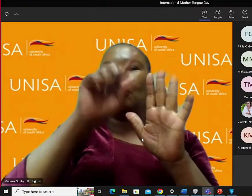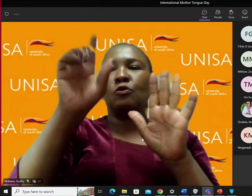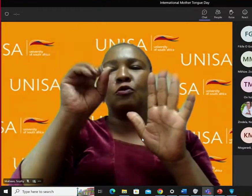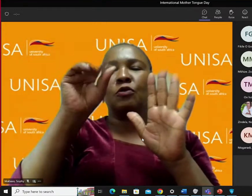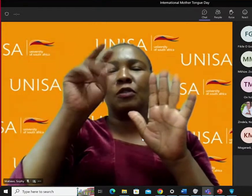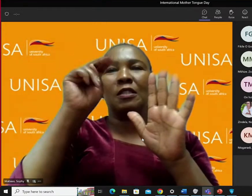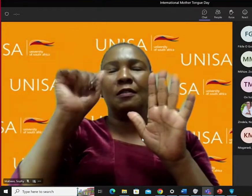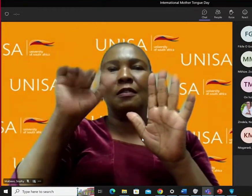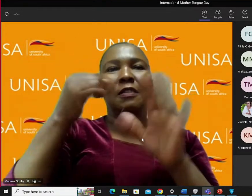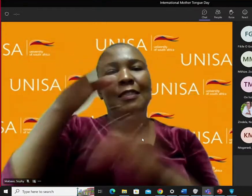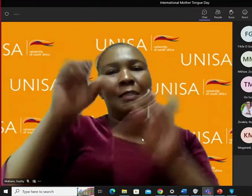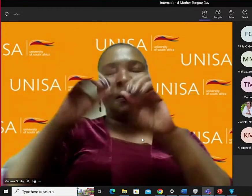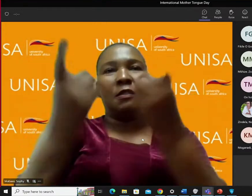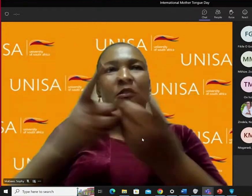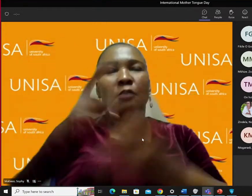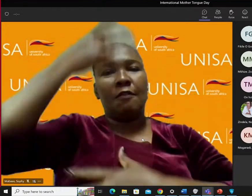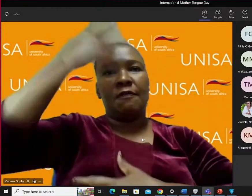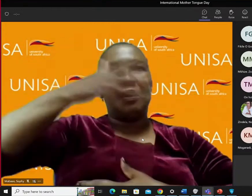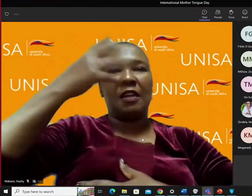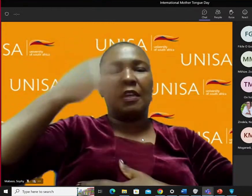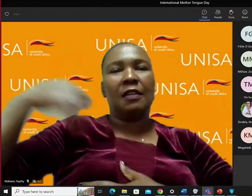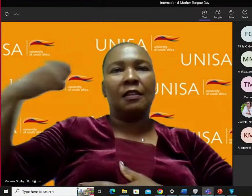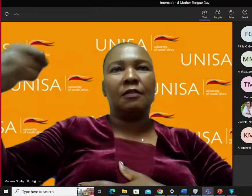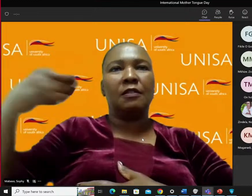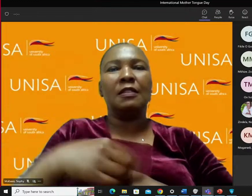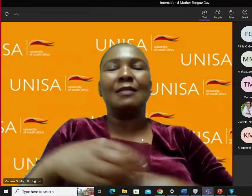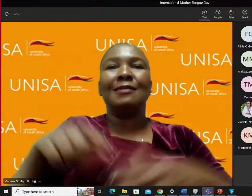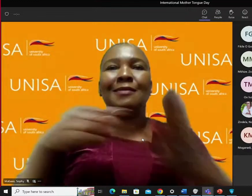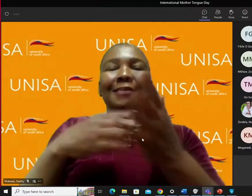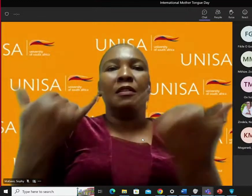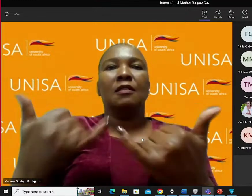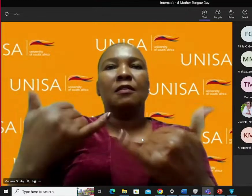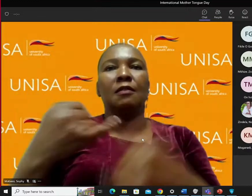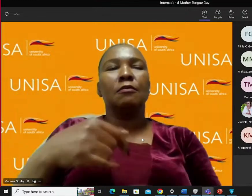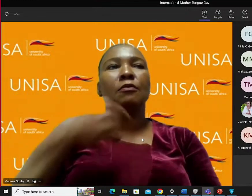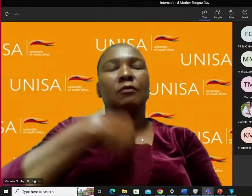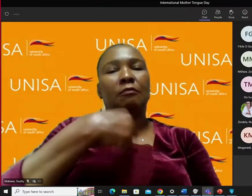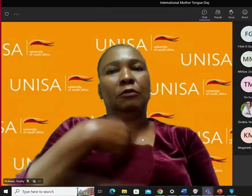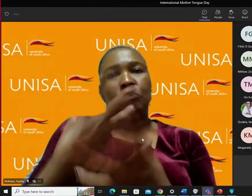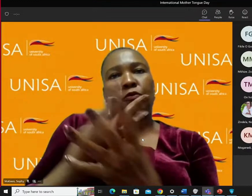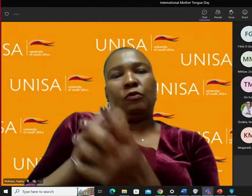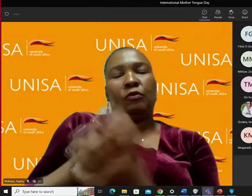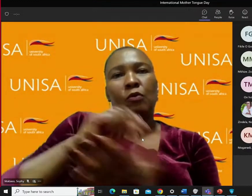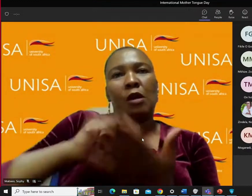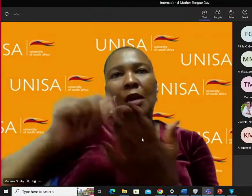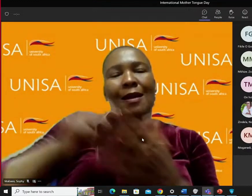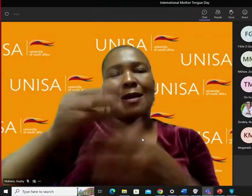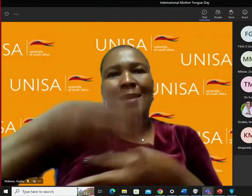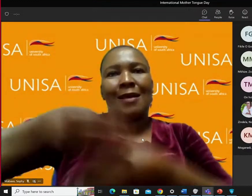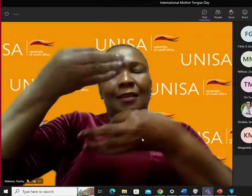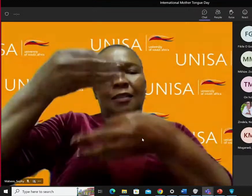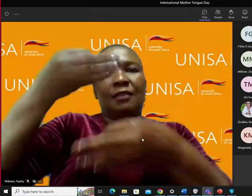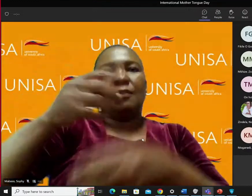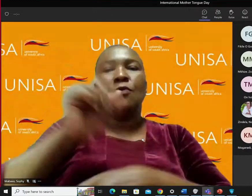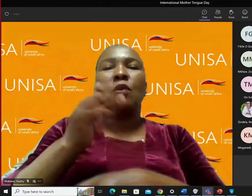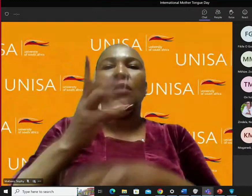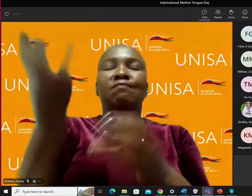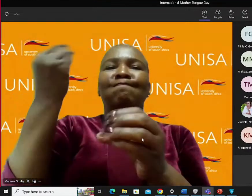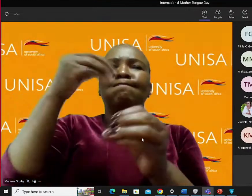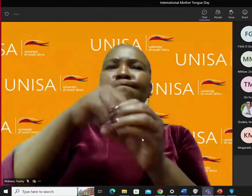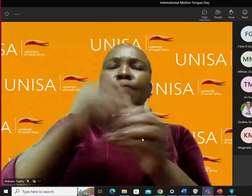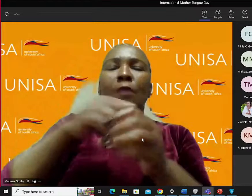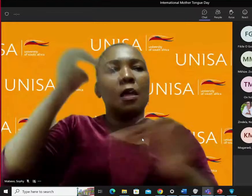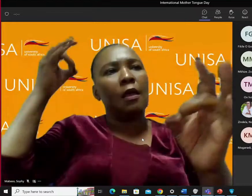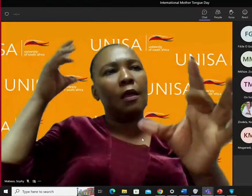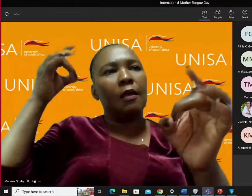with the Department of African Languages until recently, and I wrote an article where we included information for all